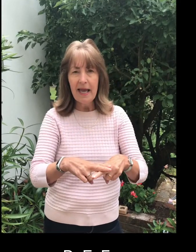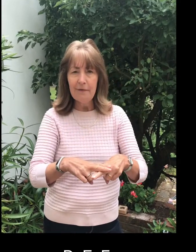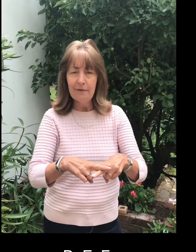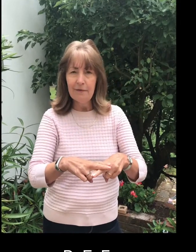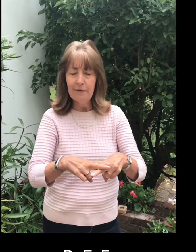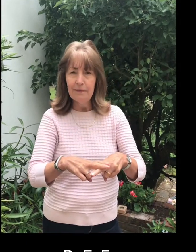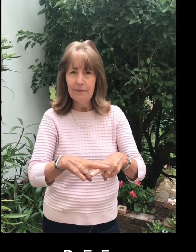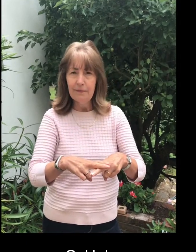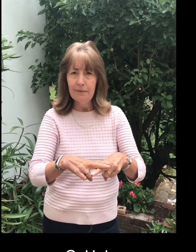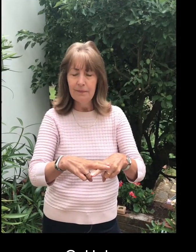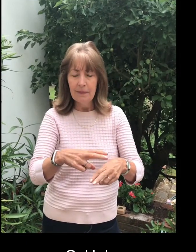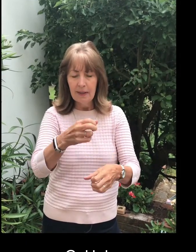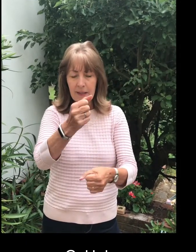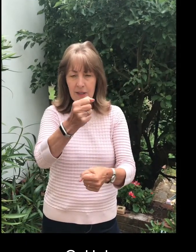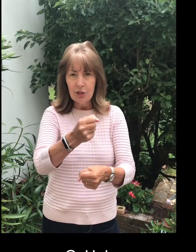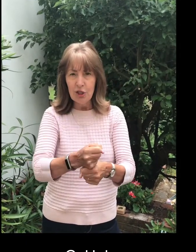F, G,